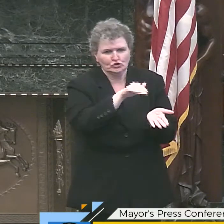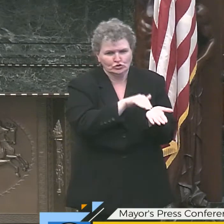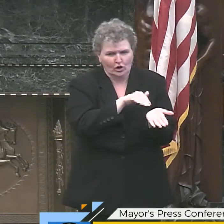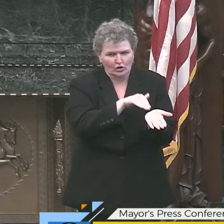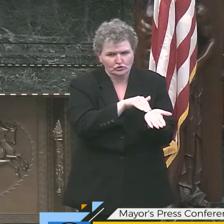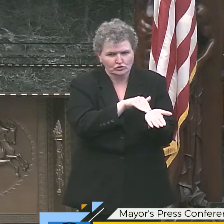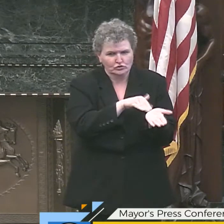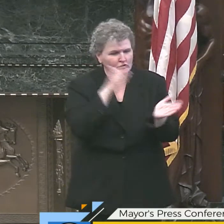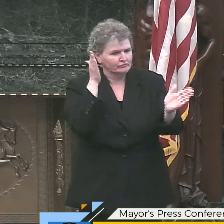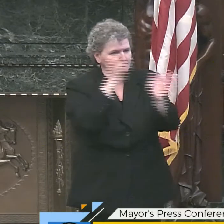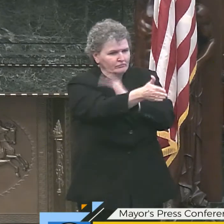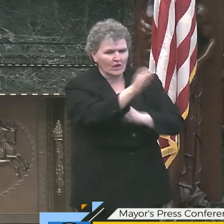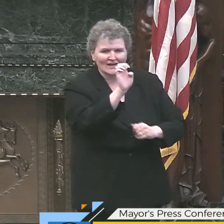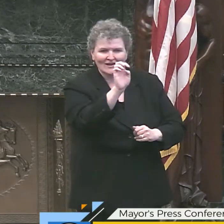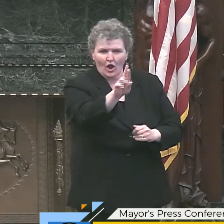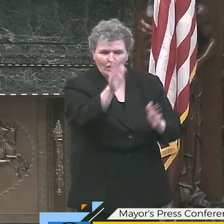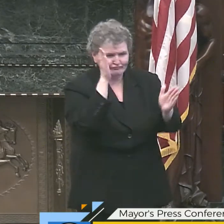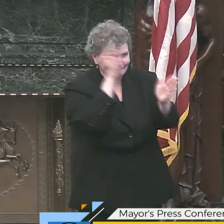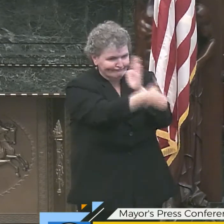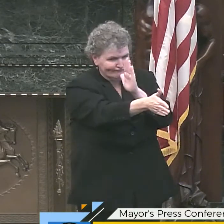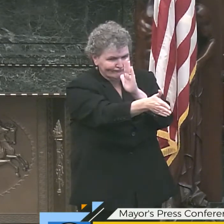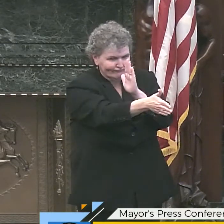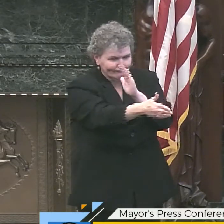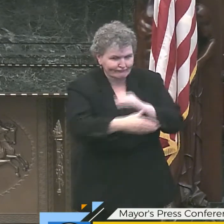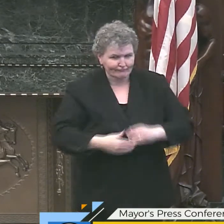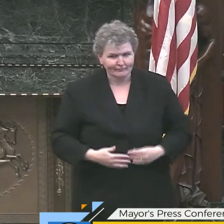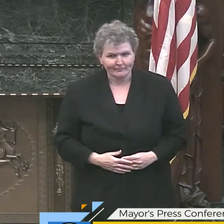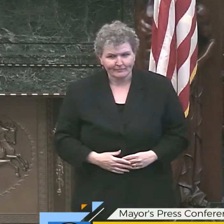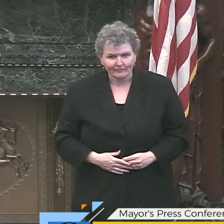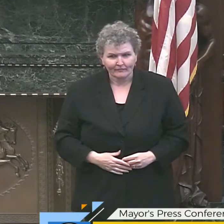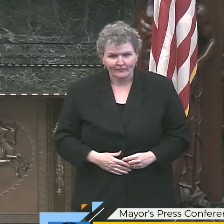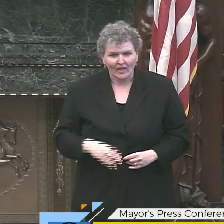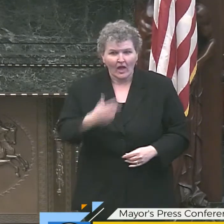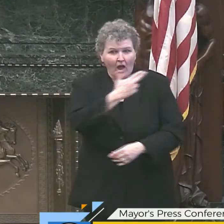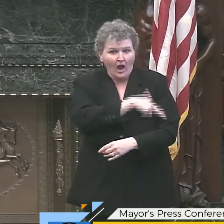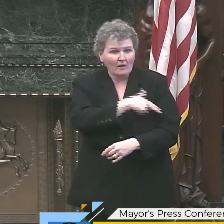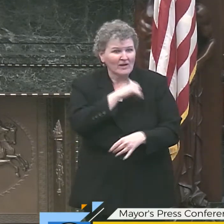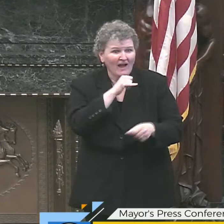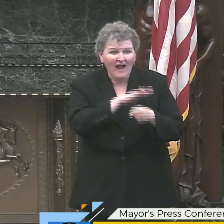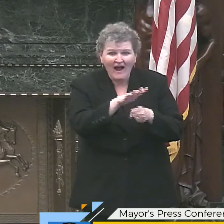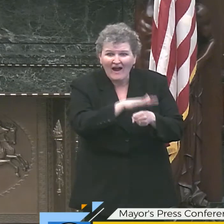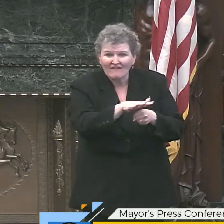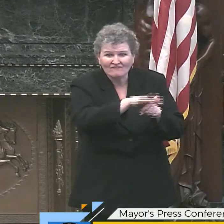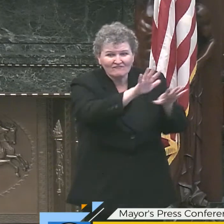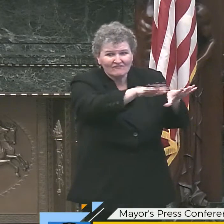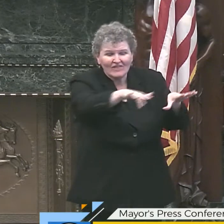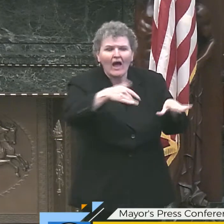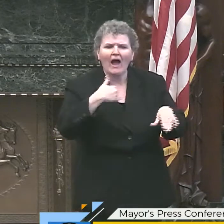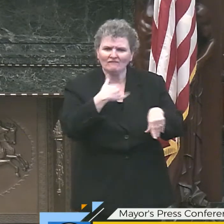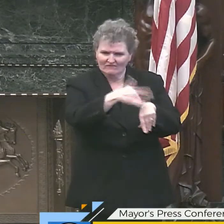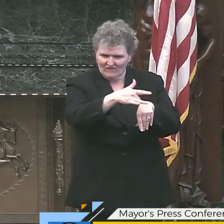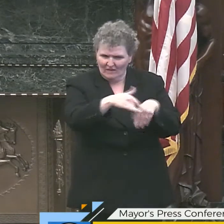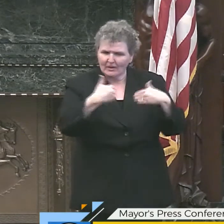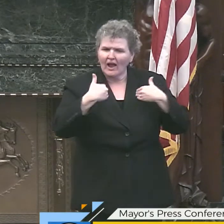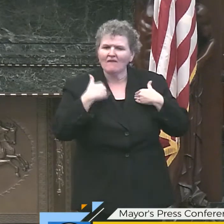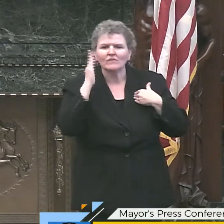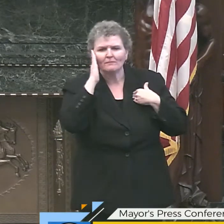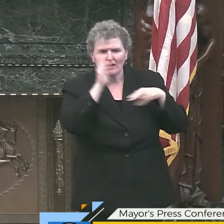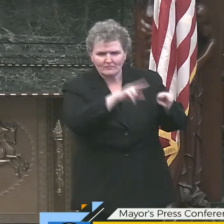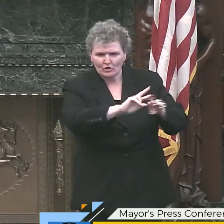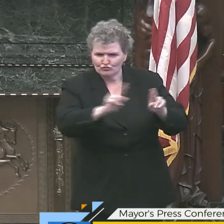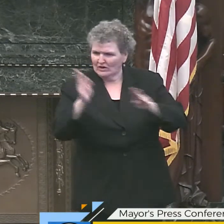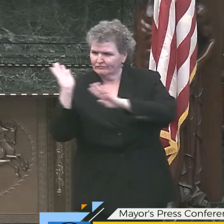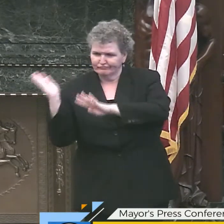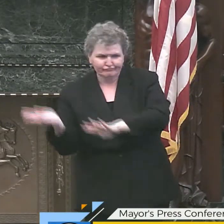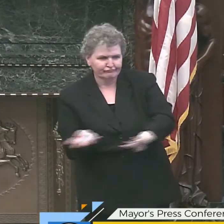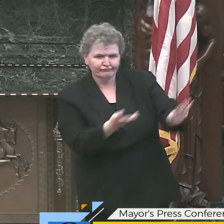The hospitals in the city right now are not overrun. There's plenty of space. The hospitals are ready to provide care with anyone who gets sick. And I want to just